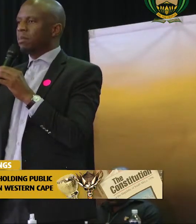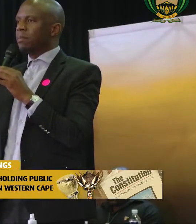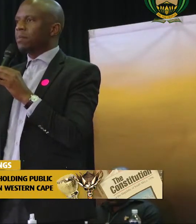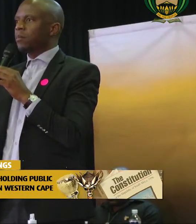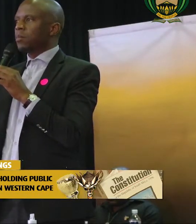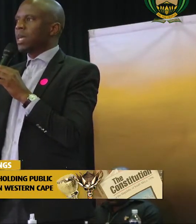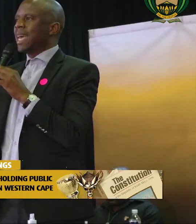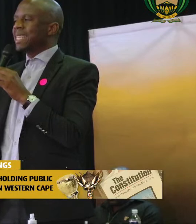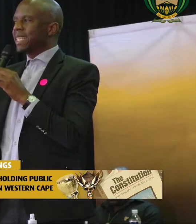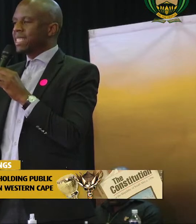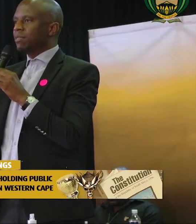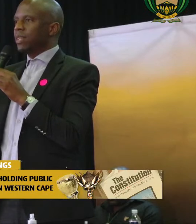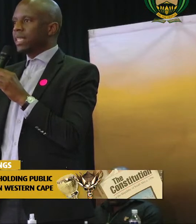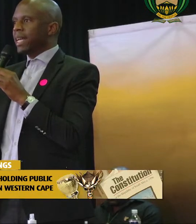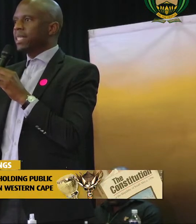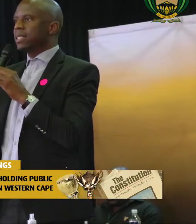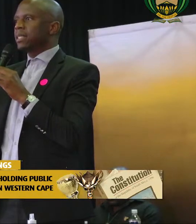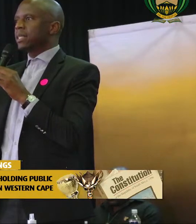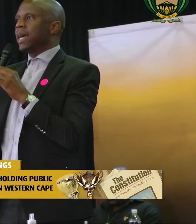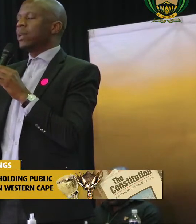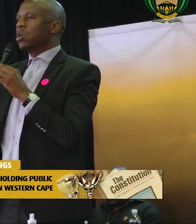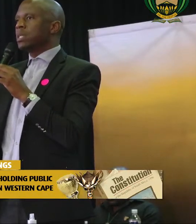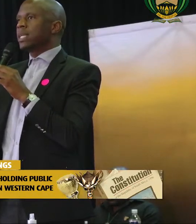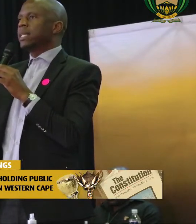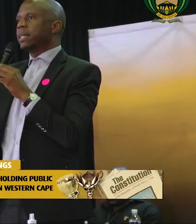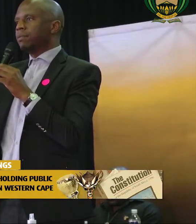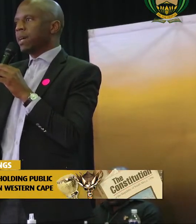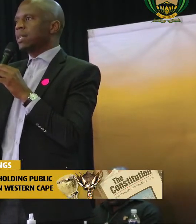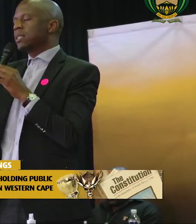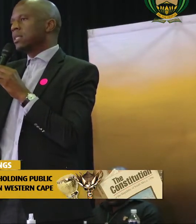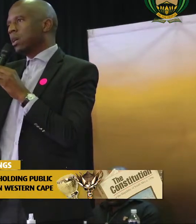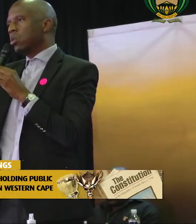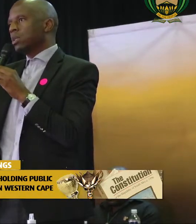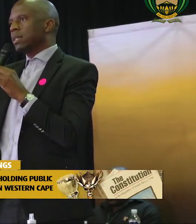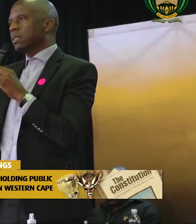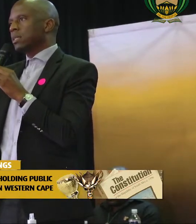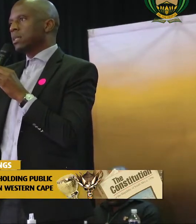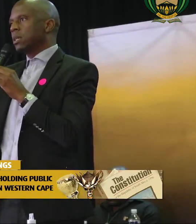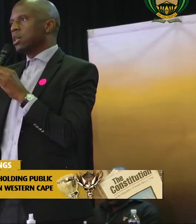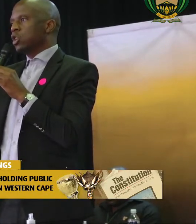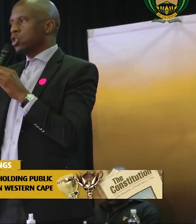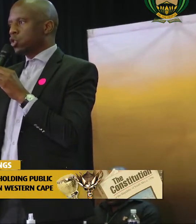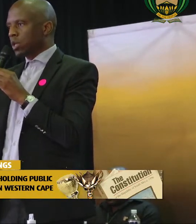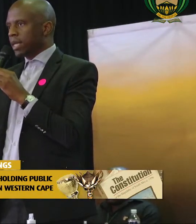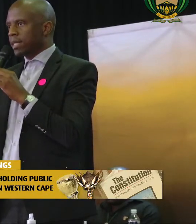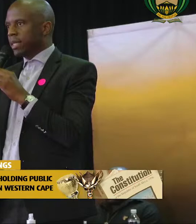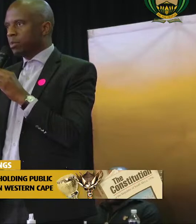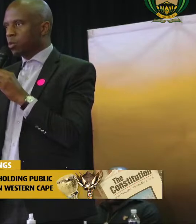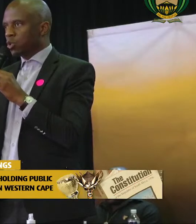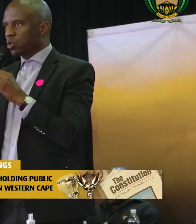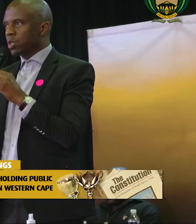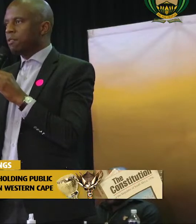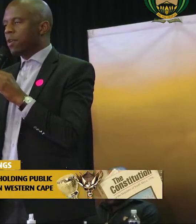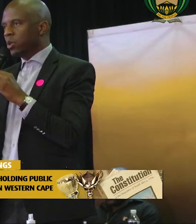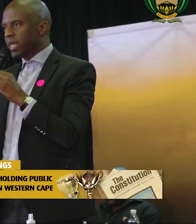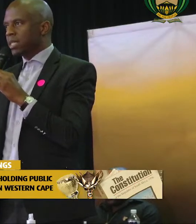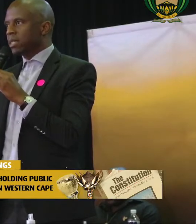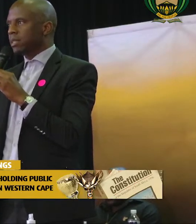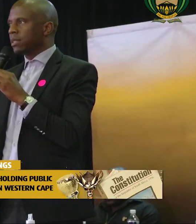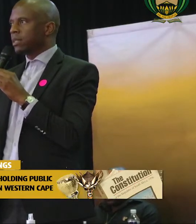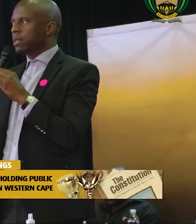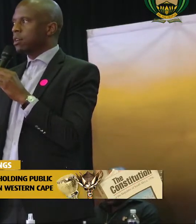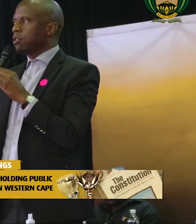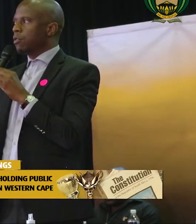team extensively dealt and consulted various stakeholders so that it produced a